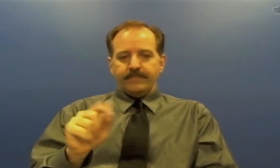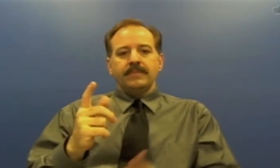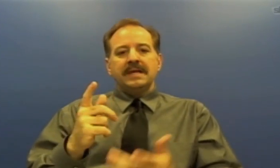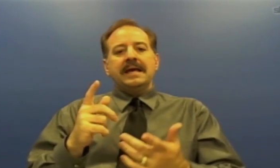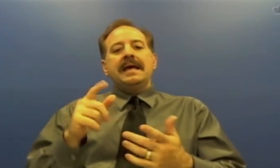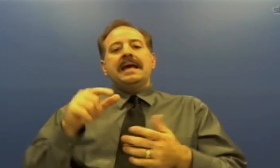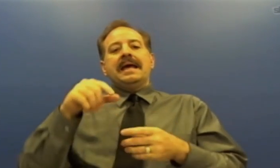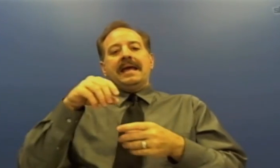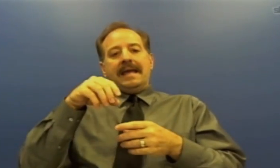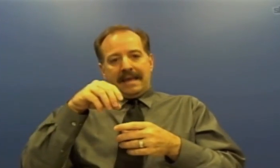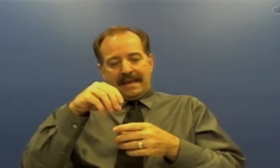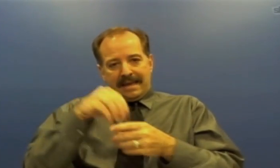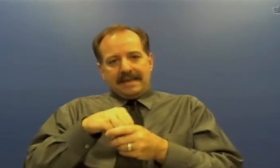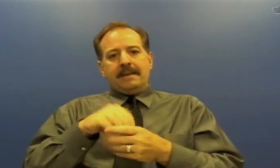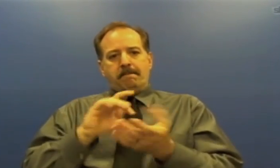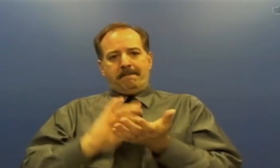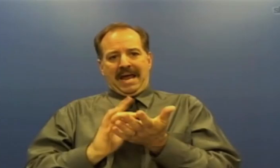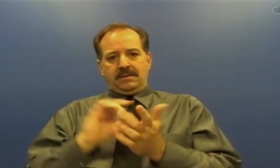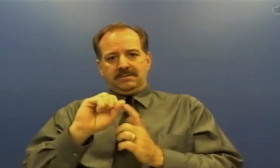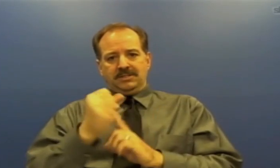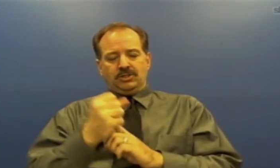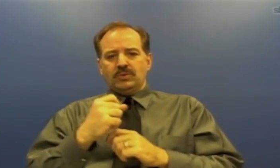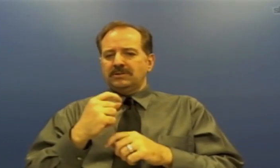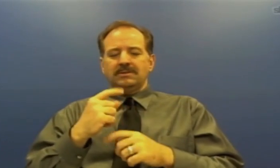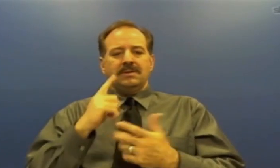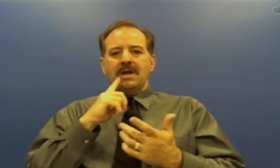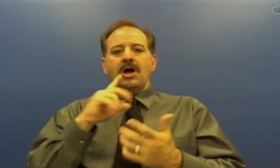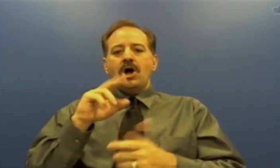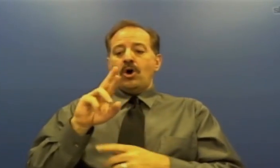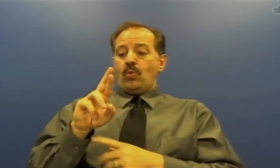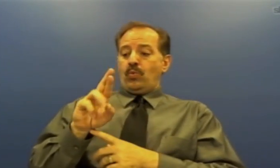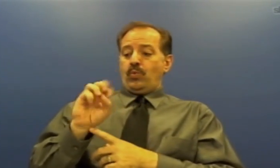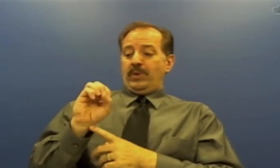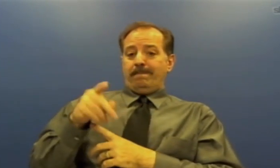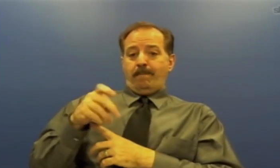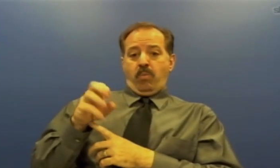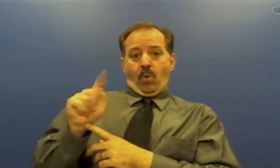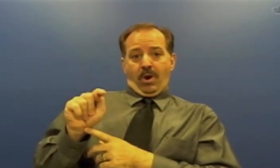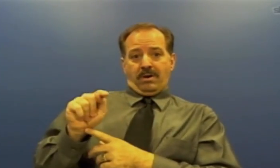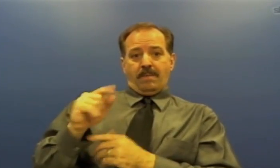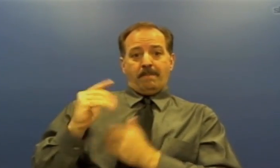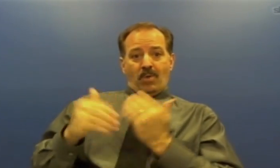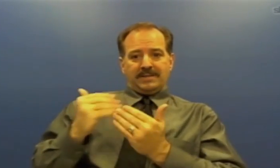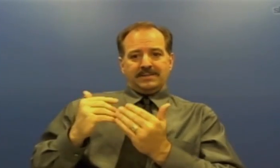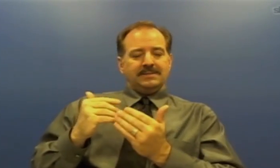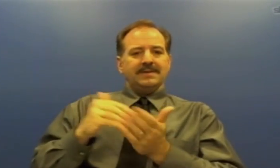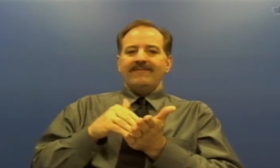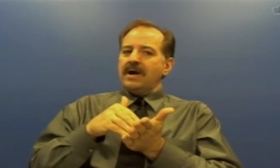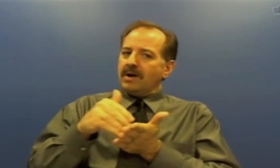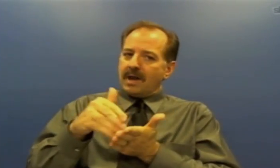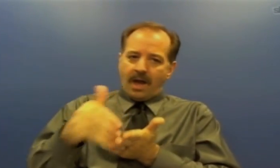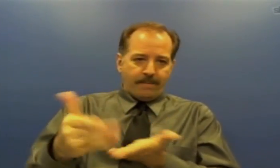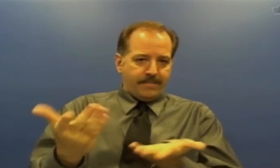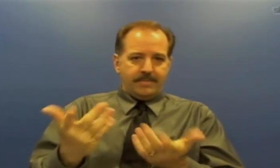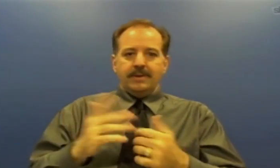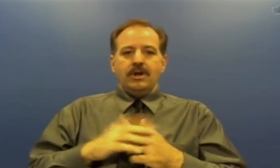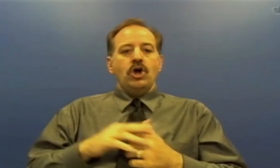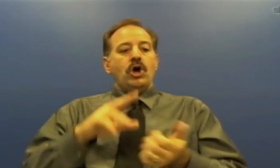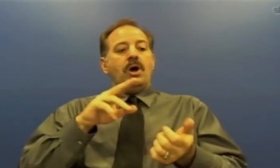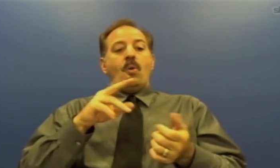we have this process called a report. So in a medical situation, there's a report process,